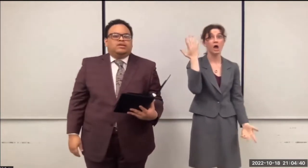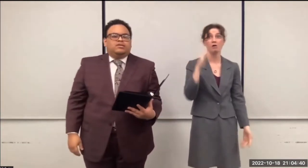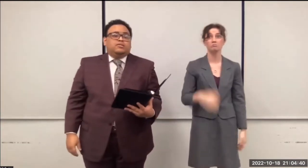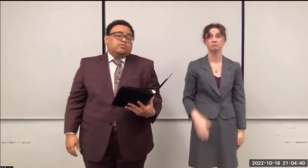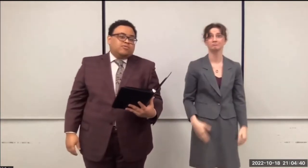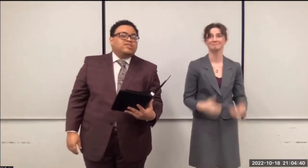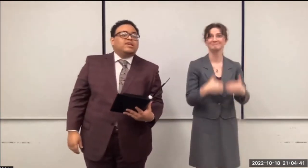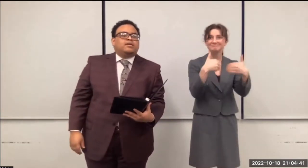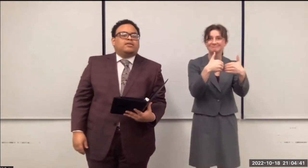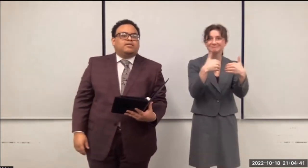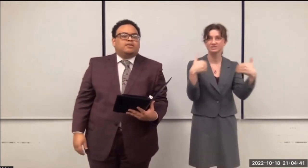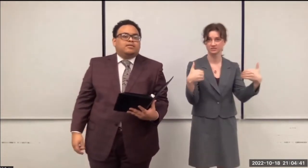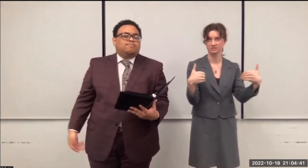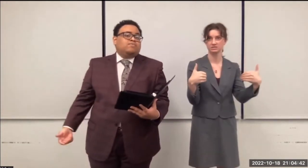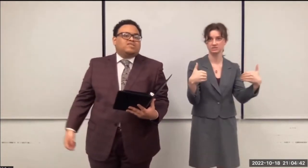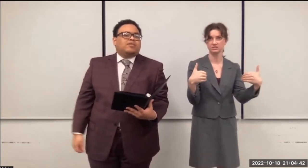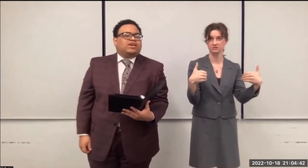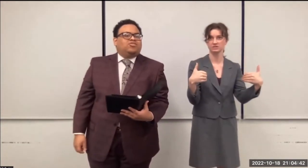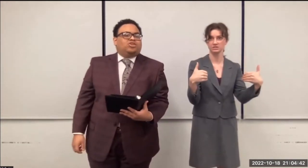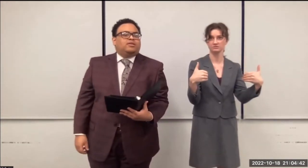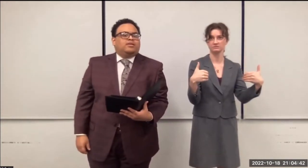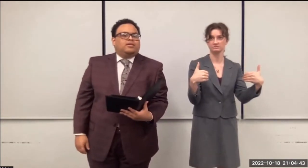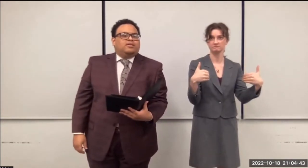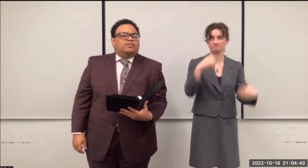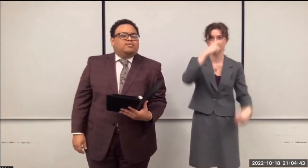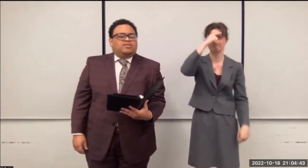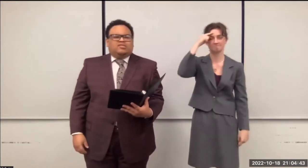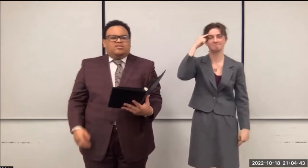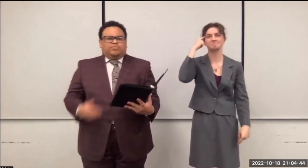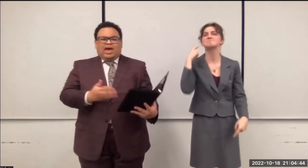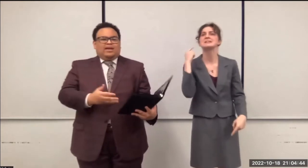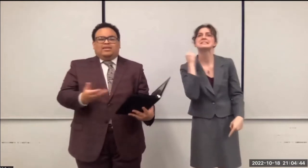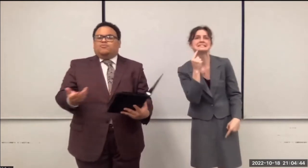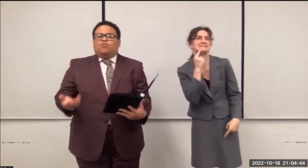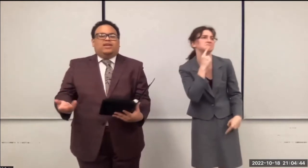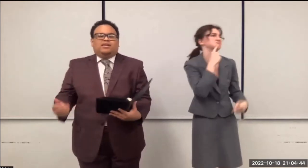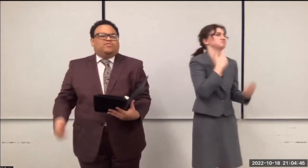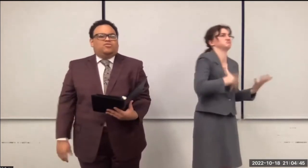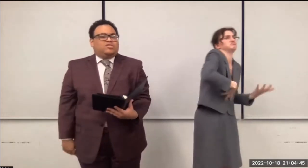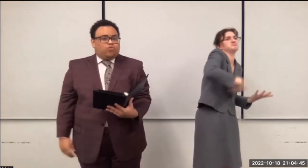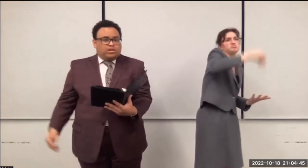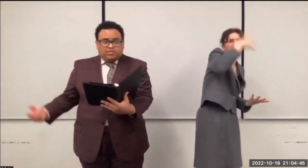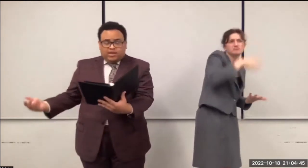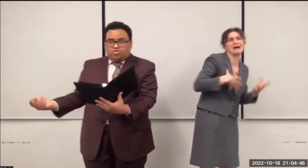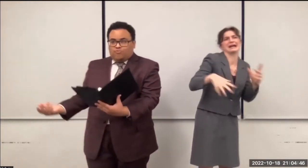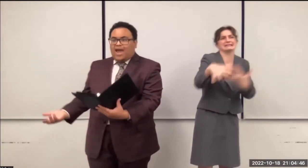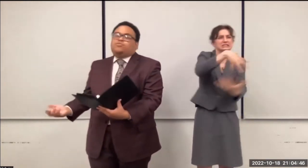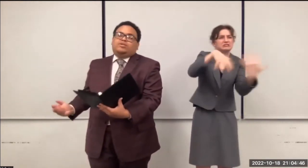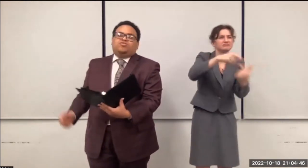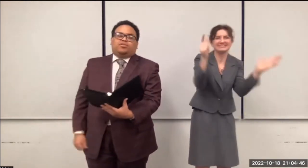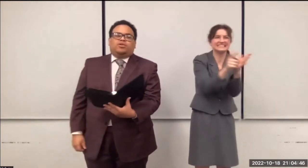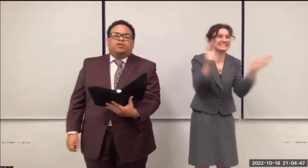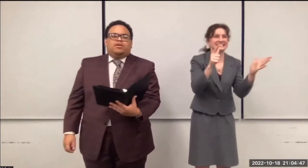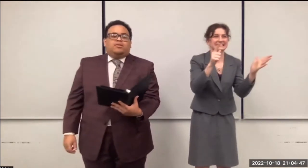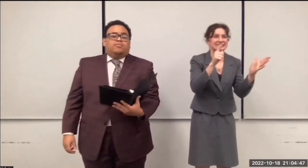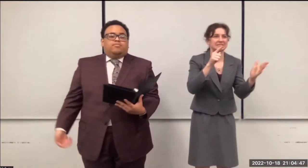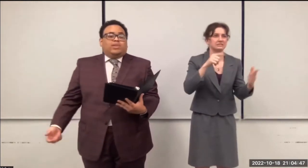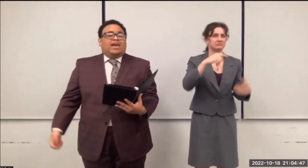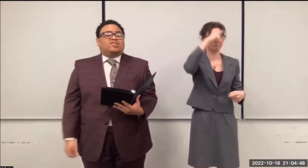The reason? Segregation. Since Black and white deaf students weren't allowed to interact with each other, Black signs were